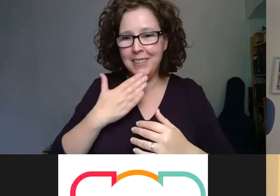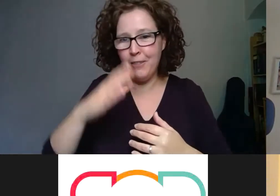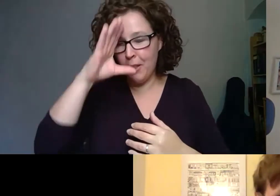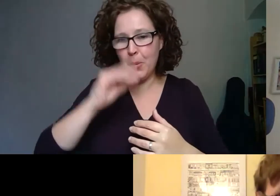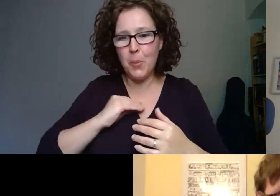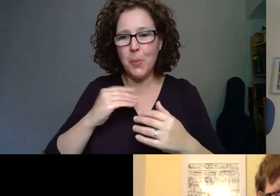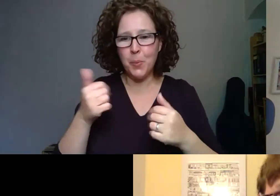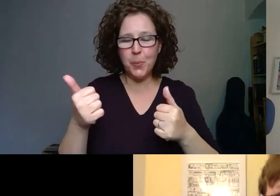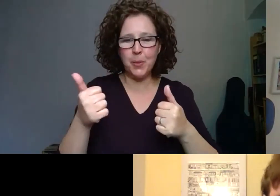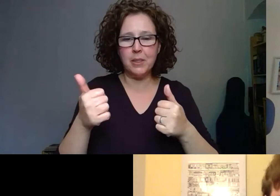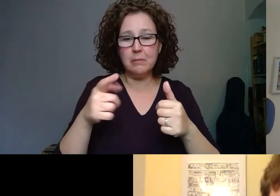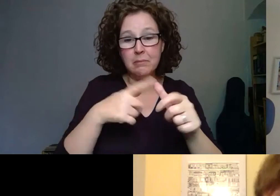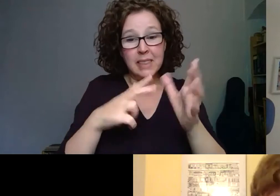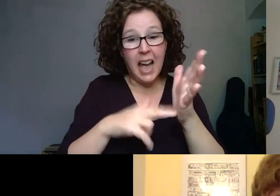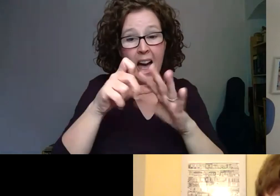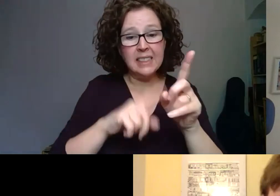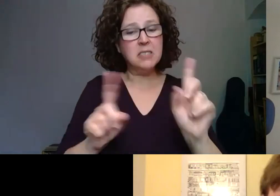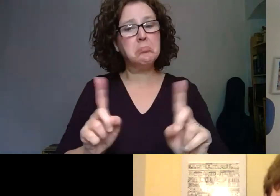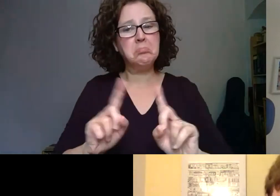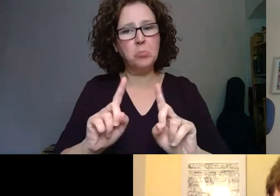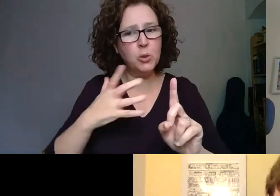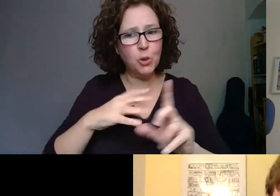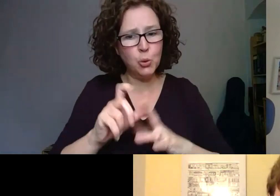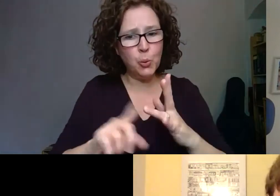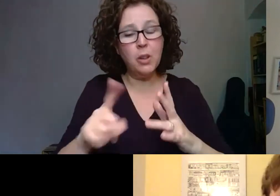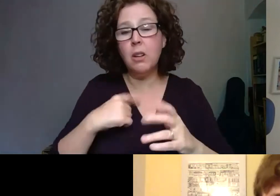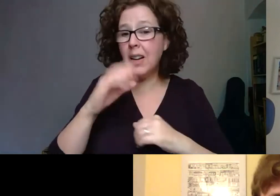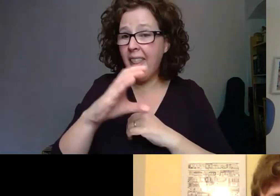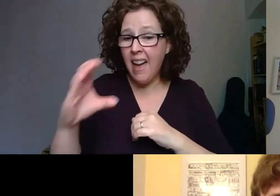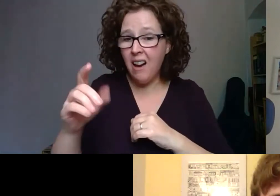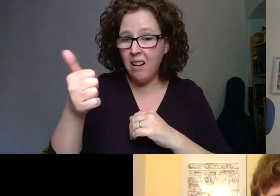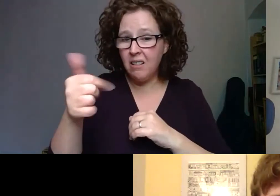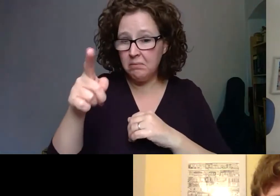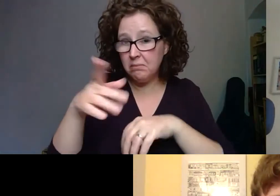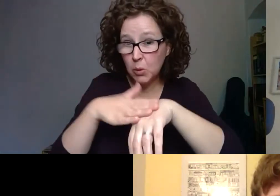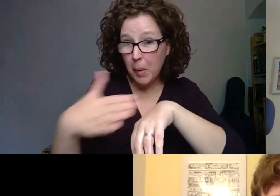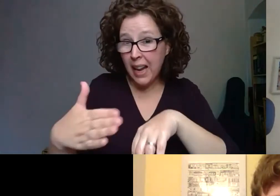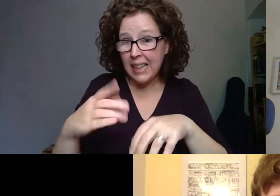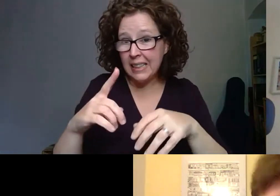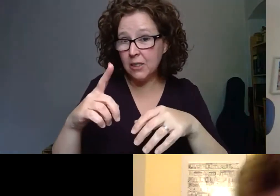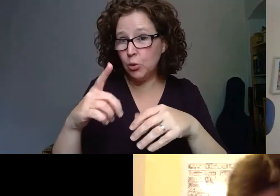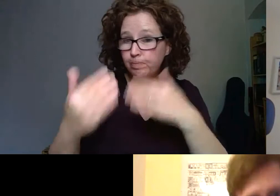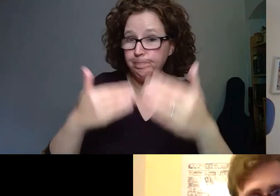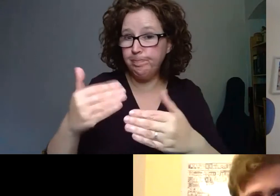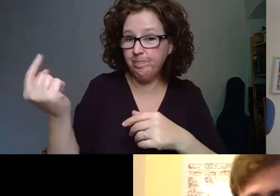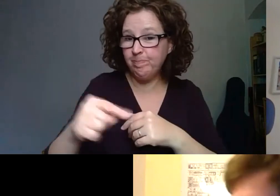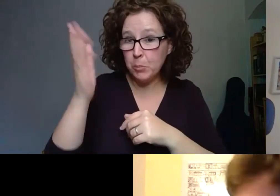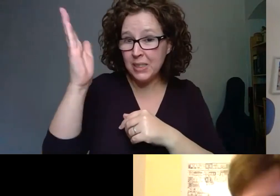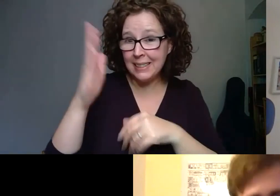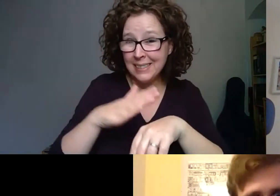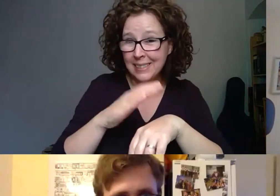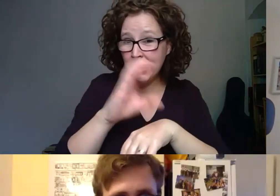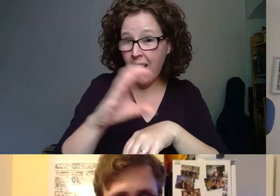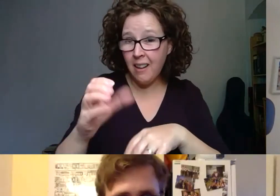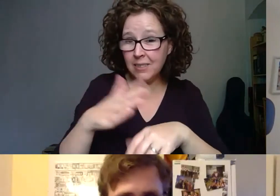up. Andy? Yeah, of course. Claire, would you be all right to step forward and present, and then we'll just switch the